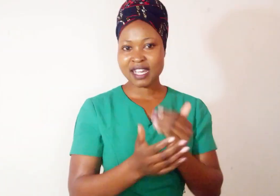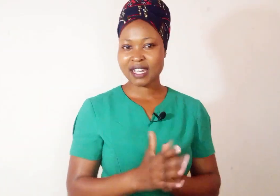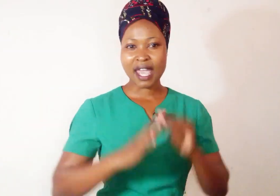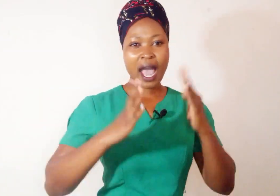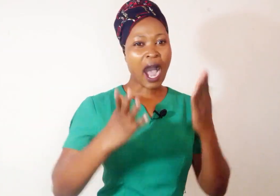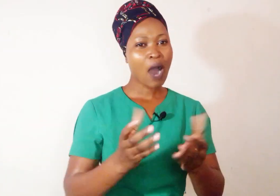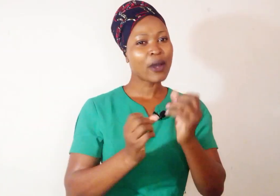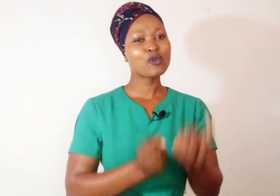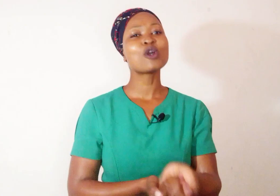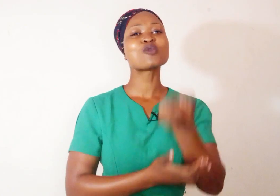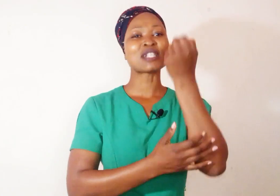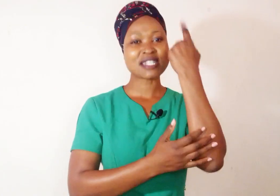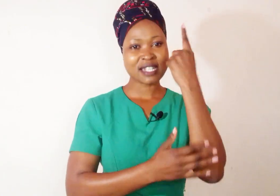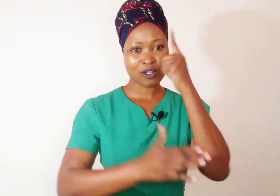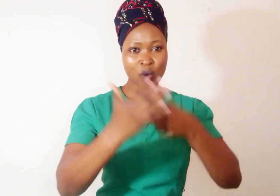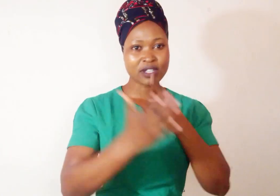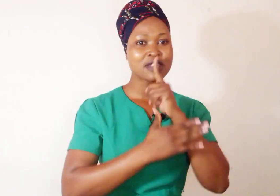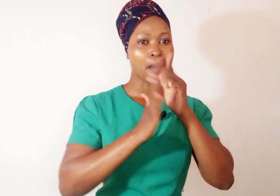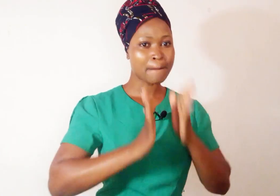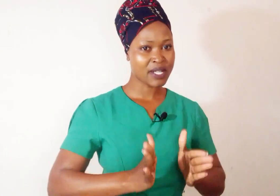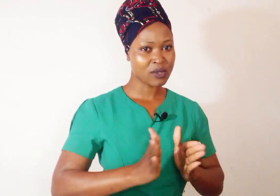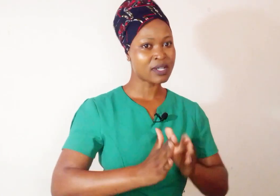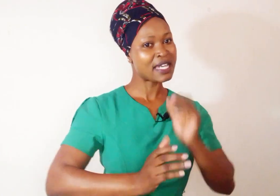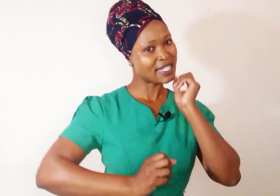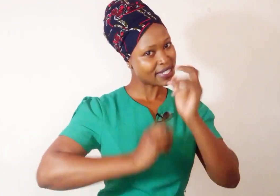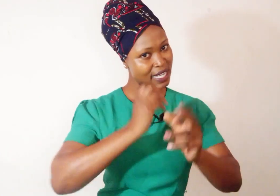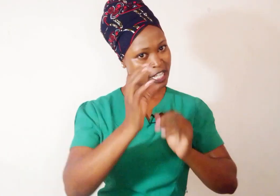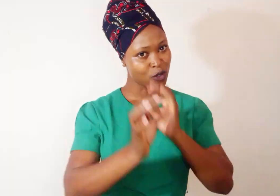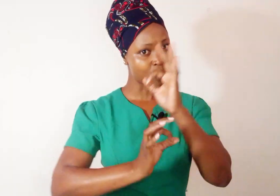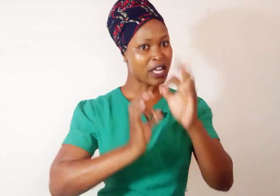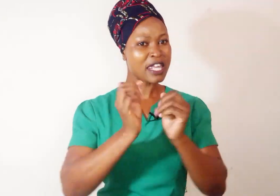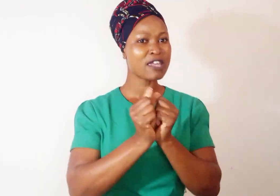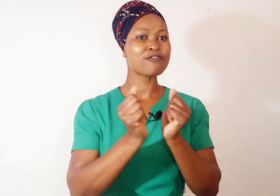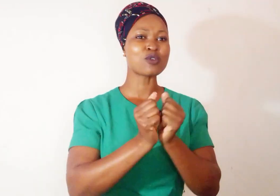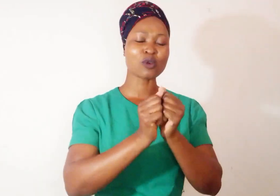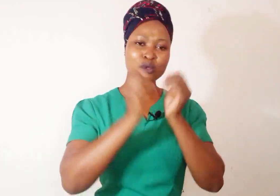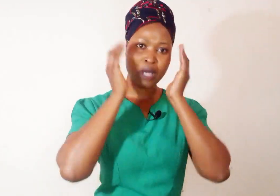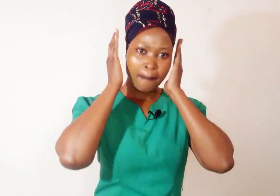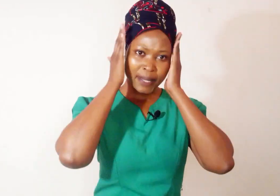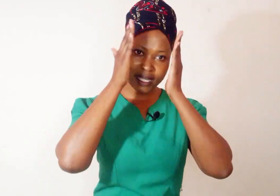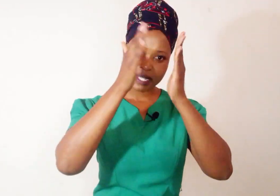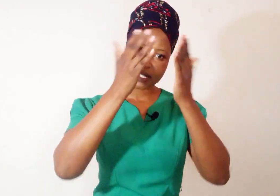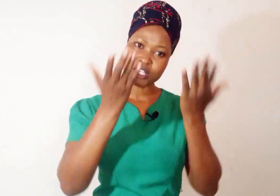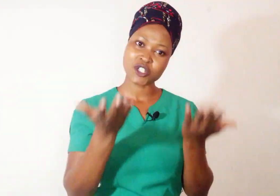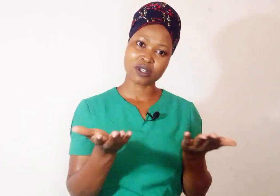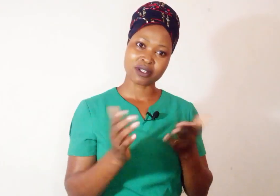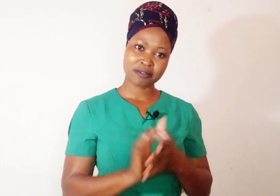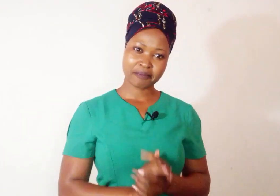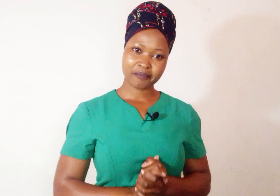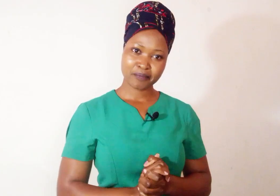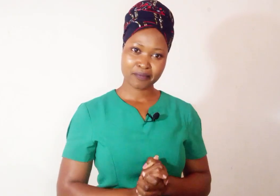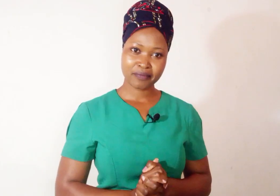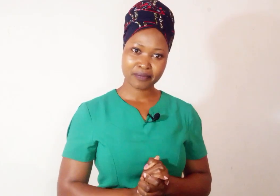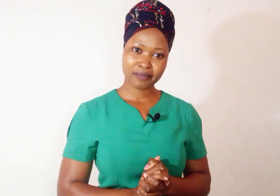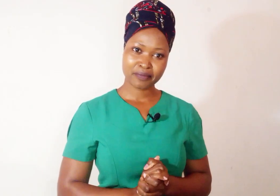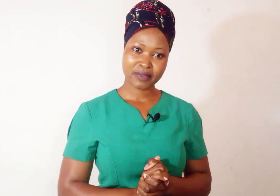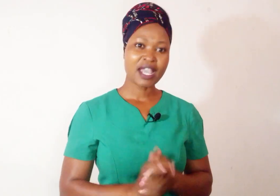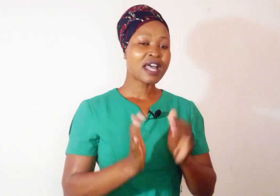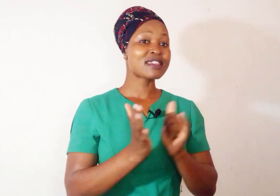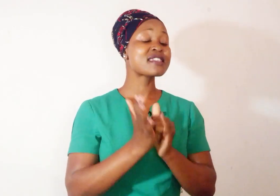Sincerely, how are you going to understand what this person is telling you if you're not paying attention? That's a